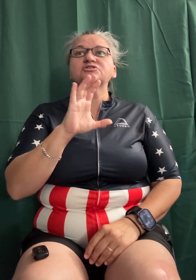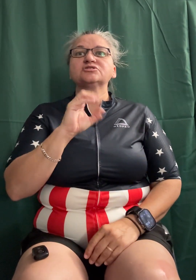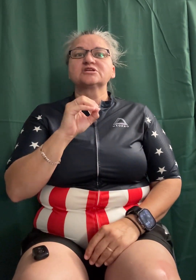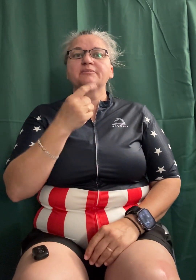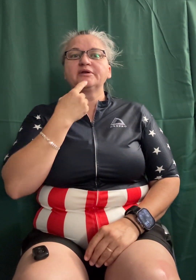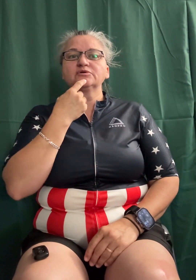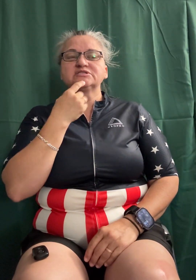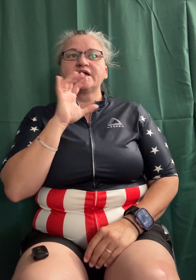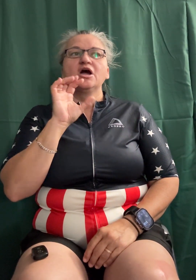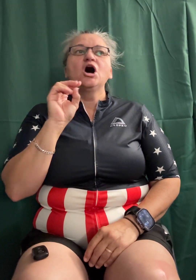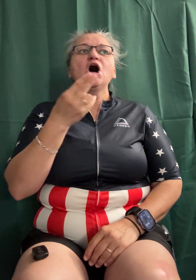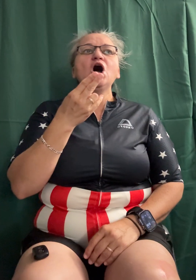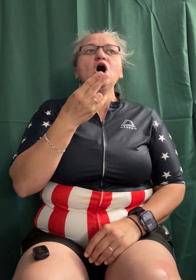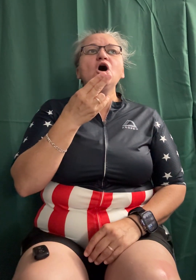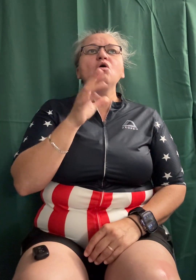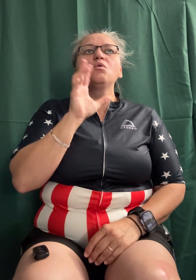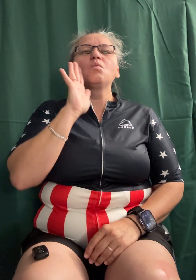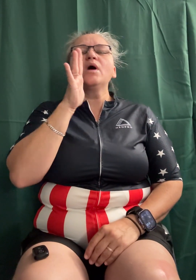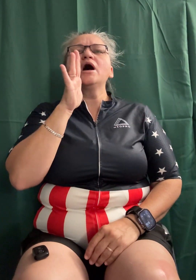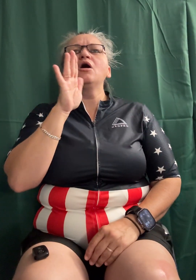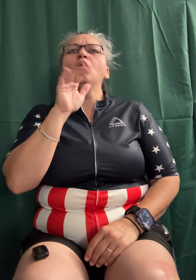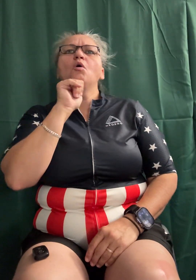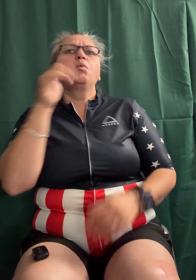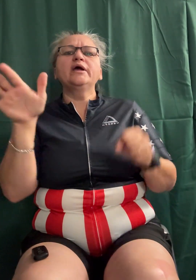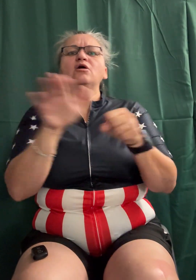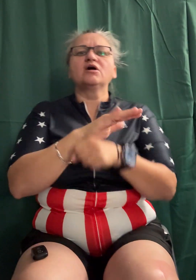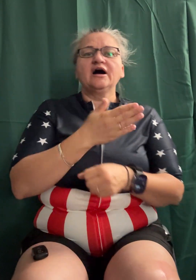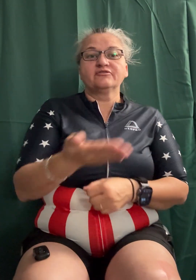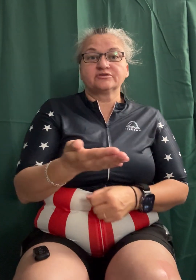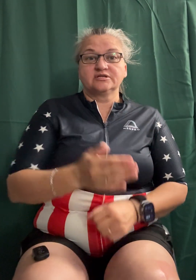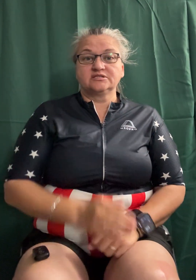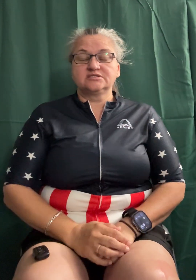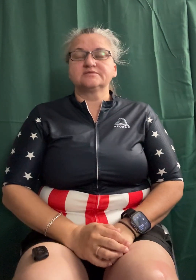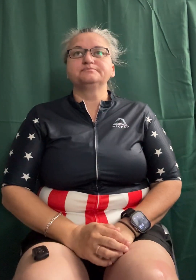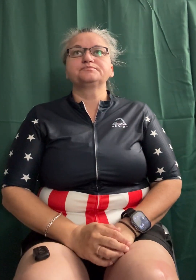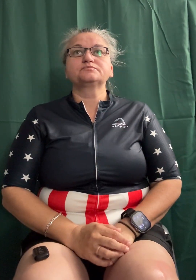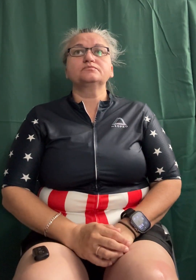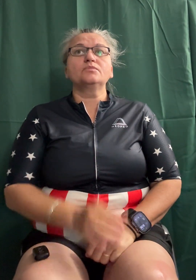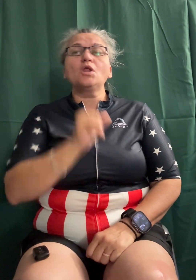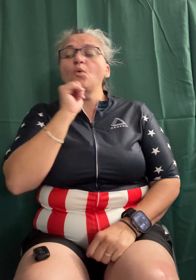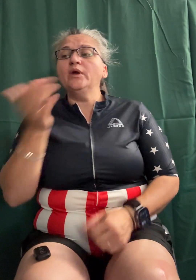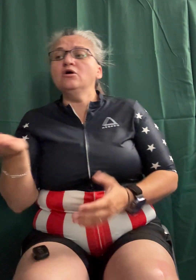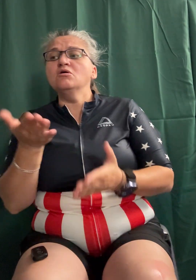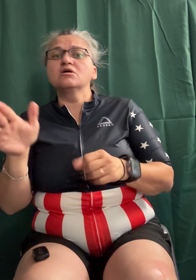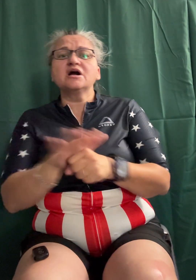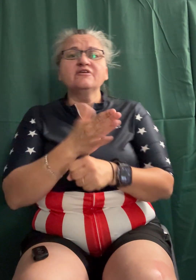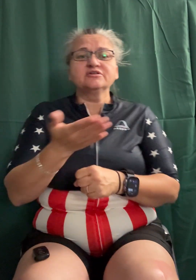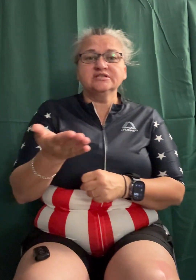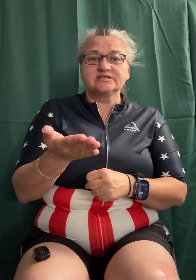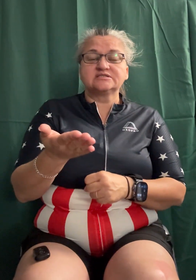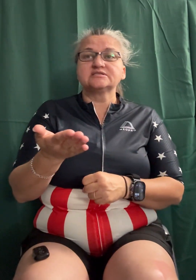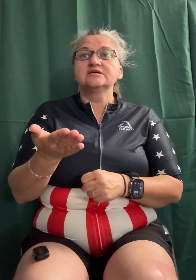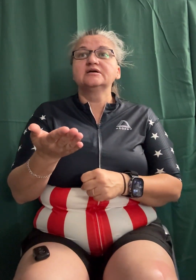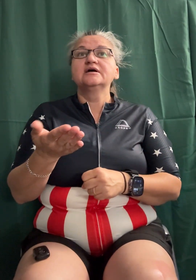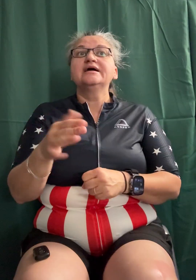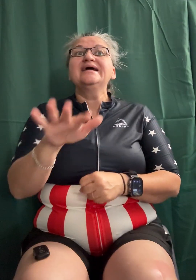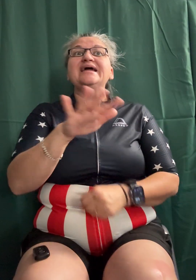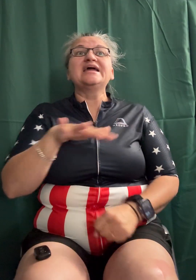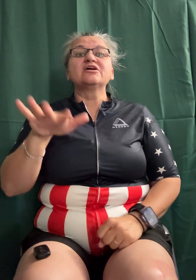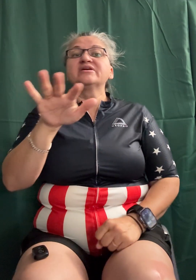insurance company will say, oh, well, we don't cover this. We don't cover this. Areas